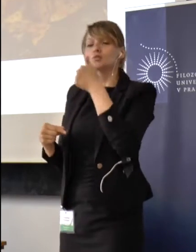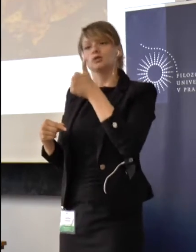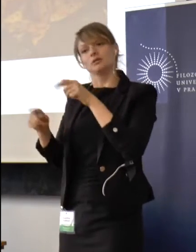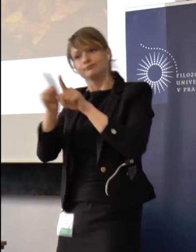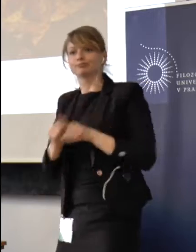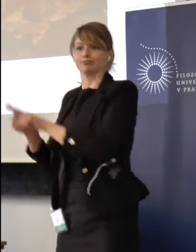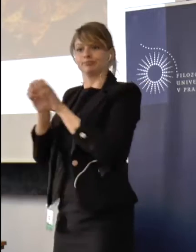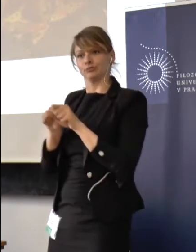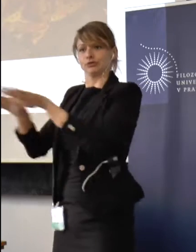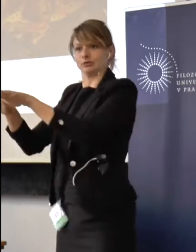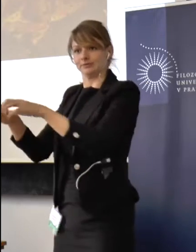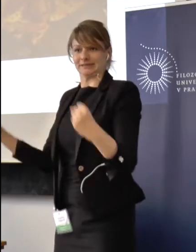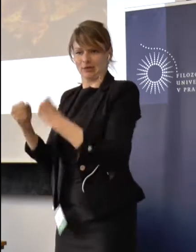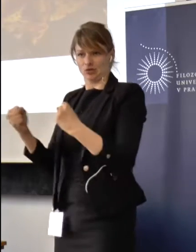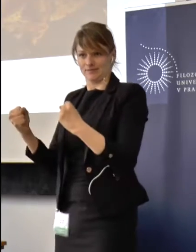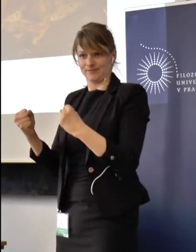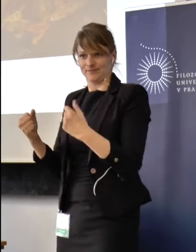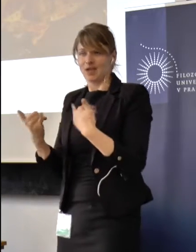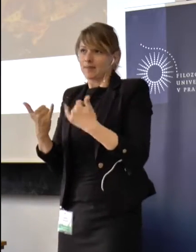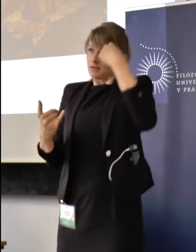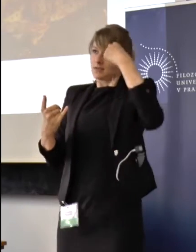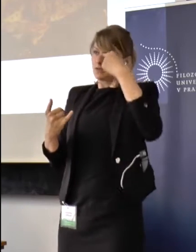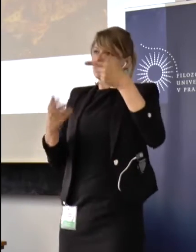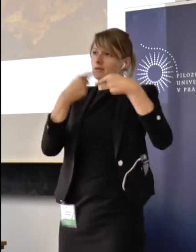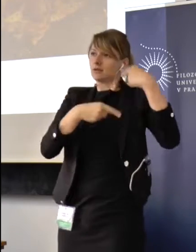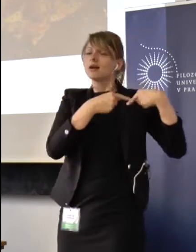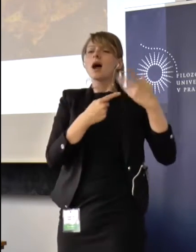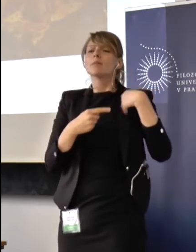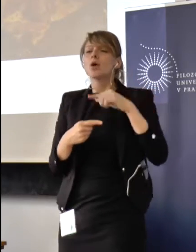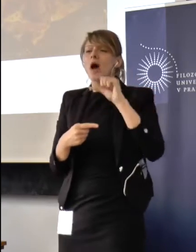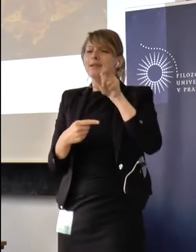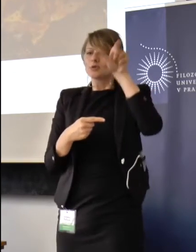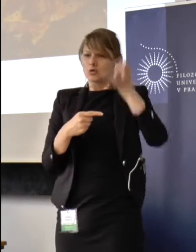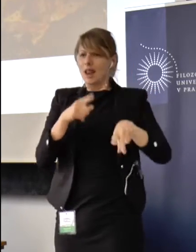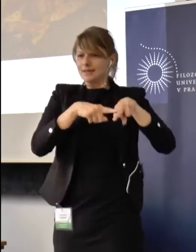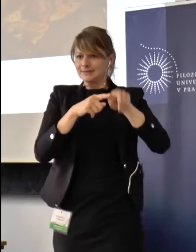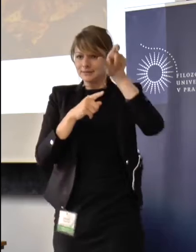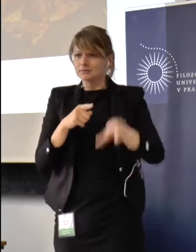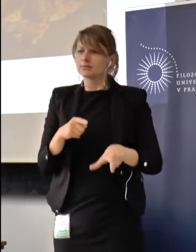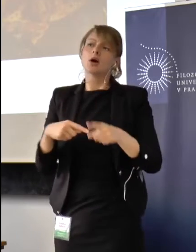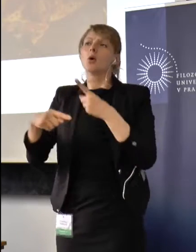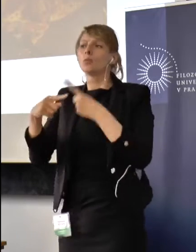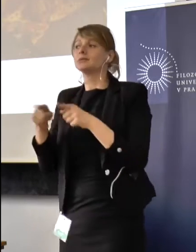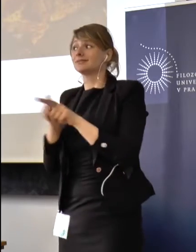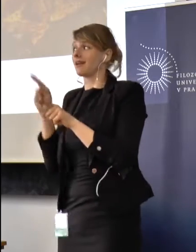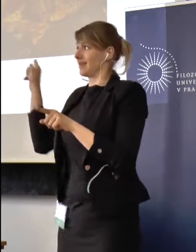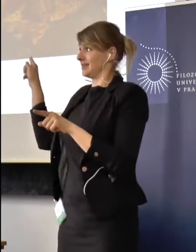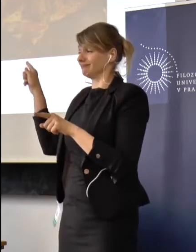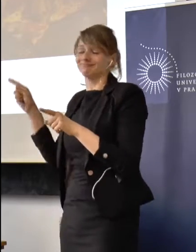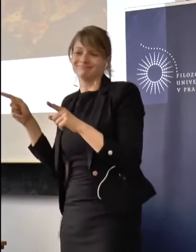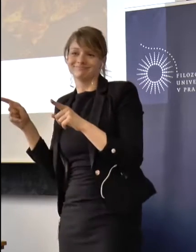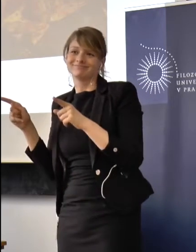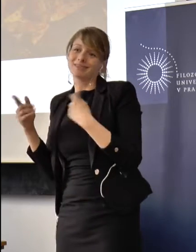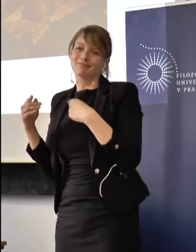Catholic also memory of Europe, but also because Europe is also, or the European